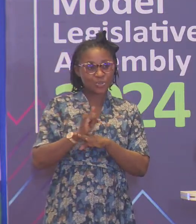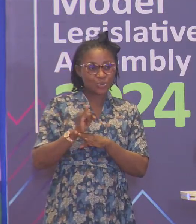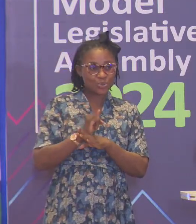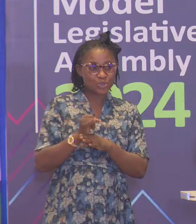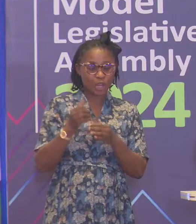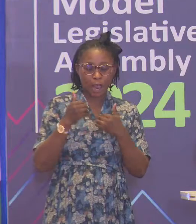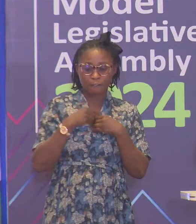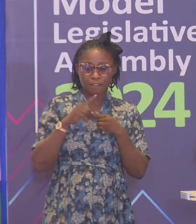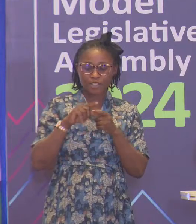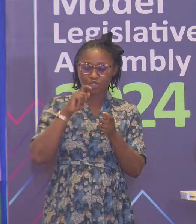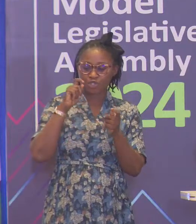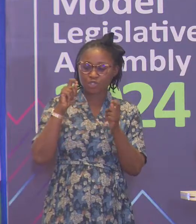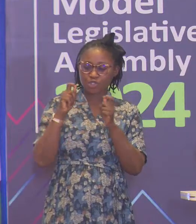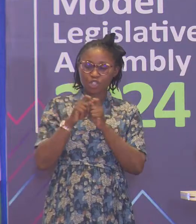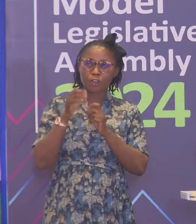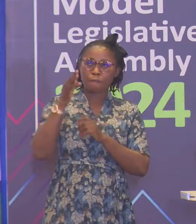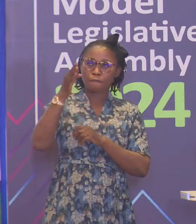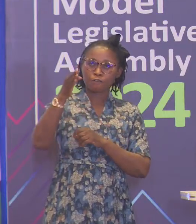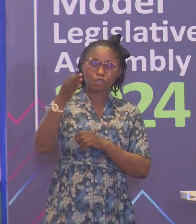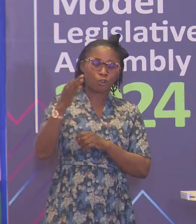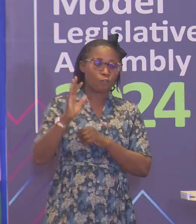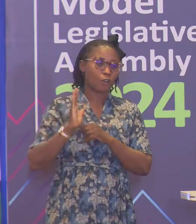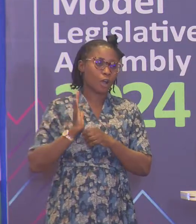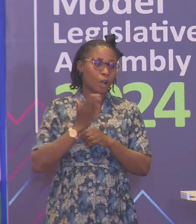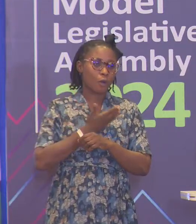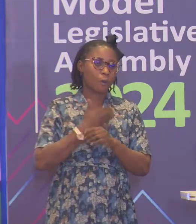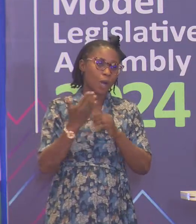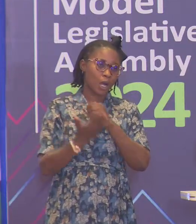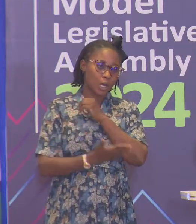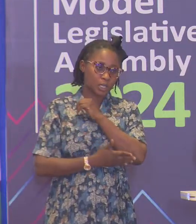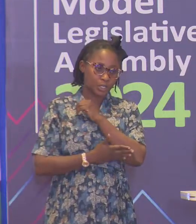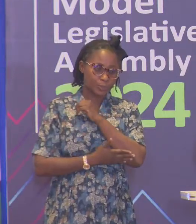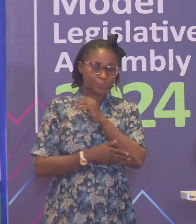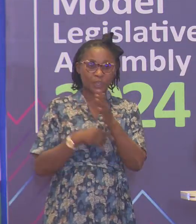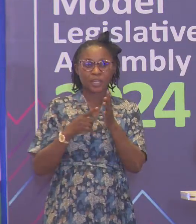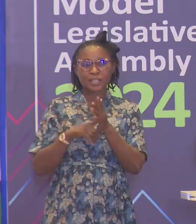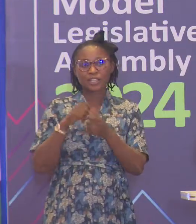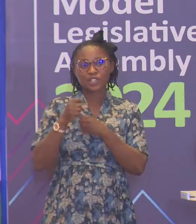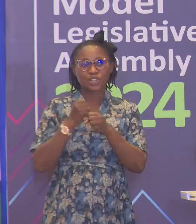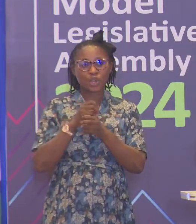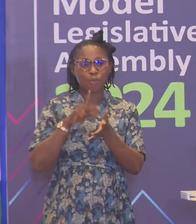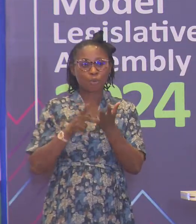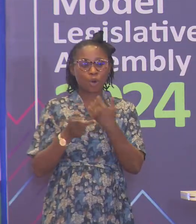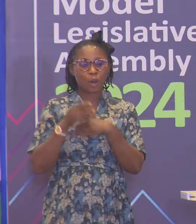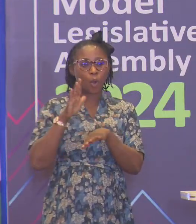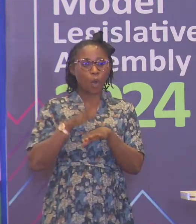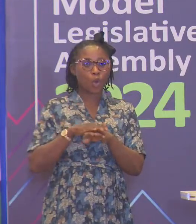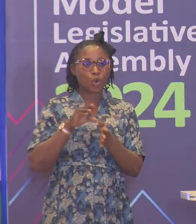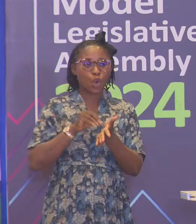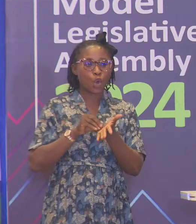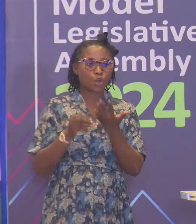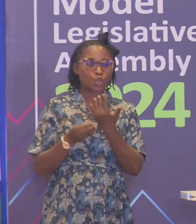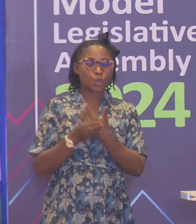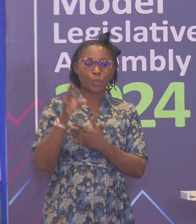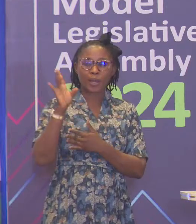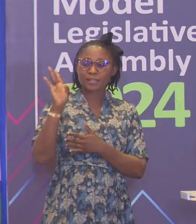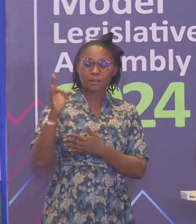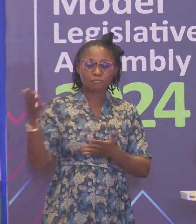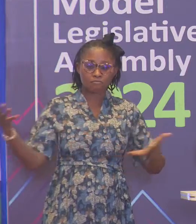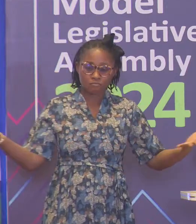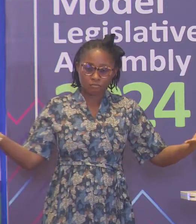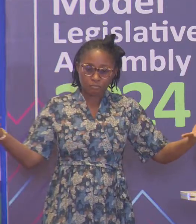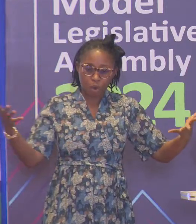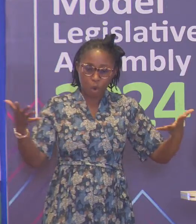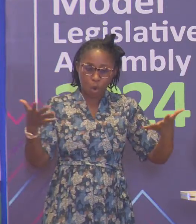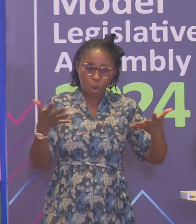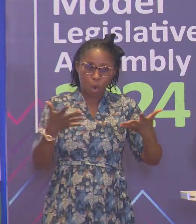our country. This year's program, which commenced on October 7, brought together